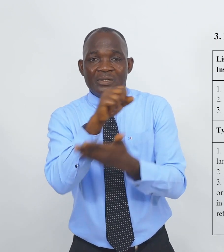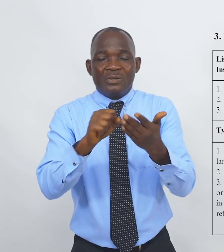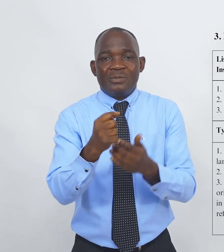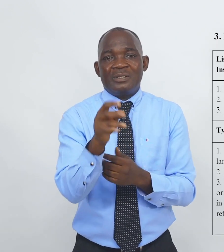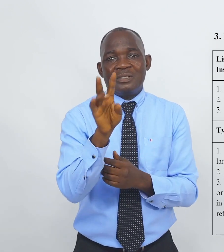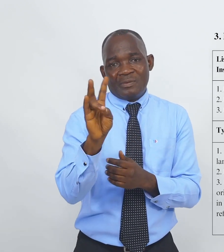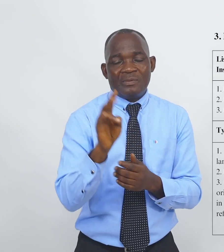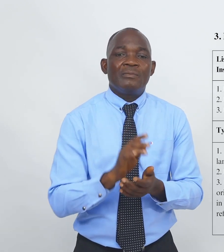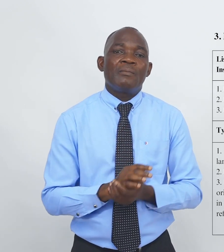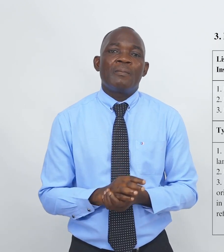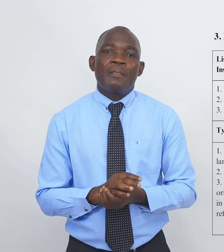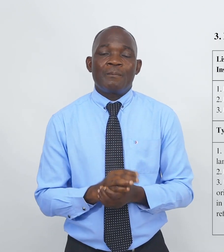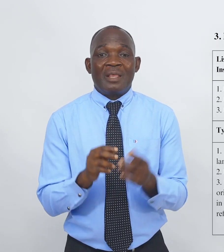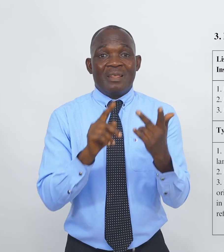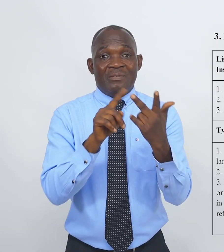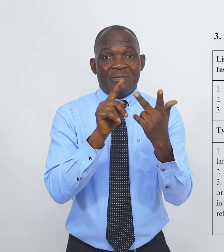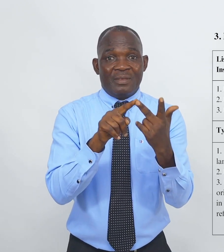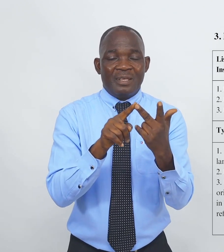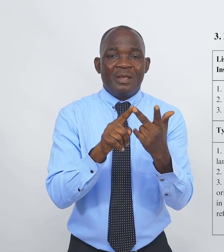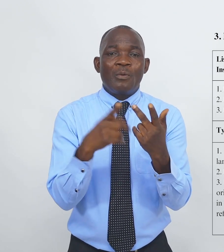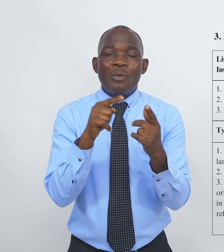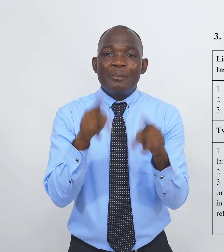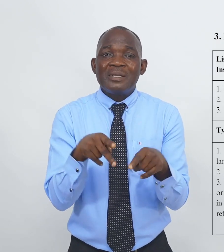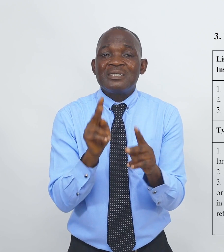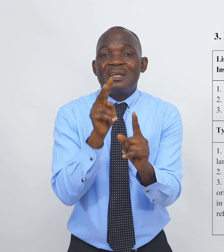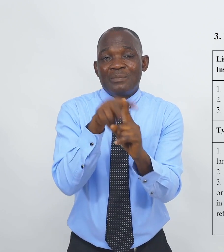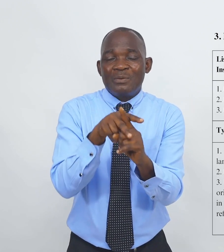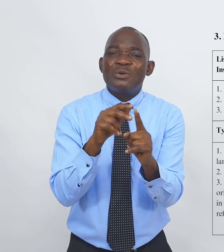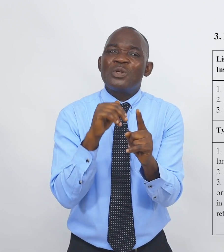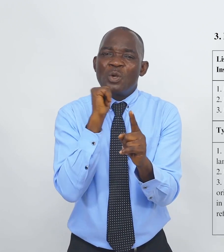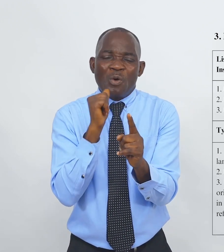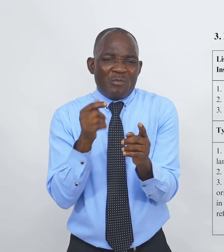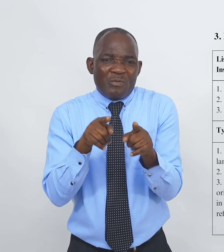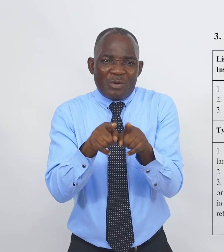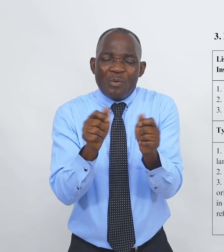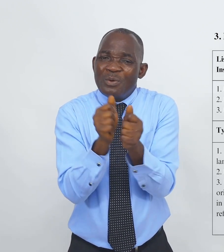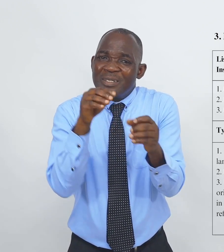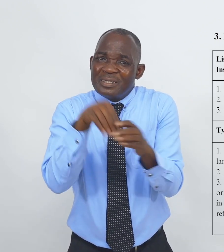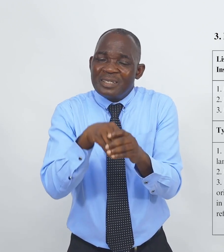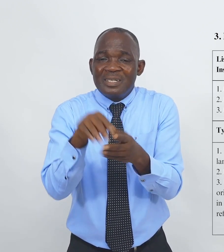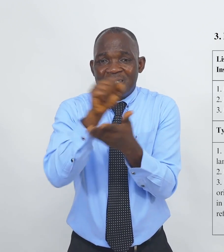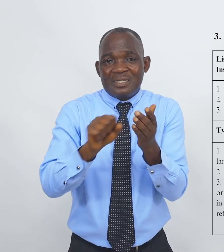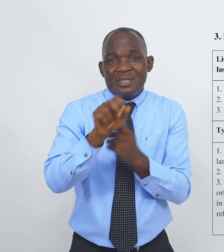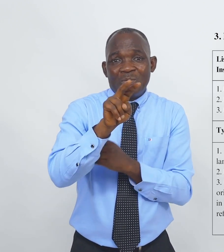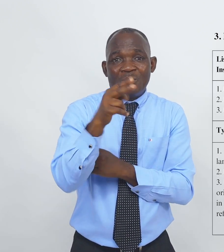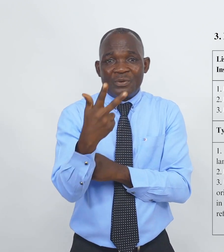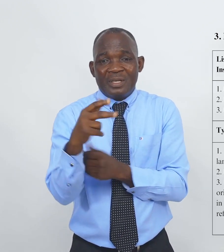subsection 7. 3. Where the application does not fall within the ambit of Section 23,